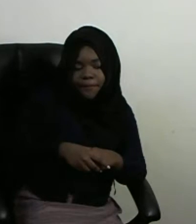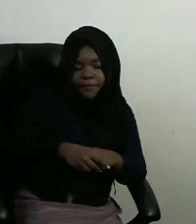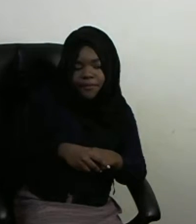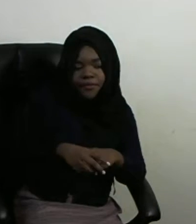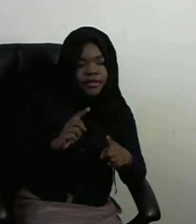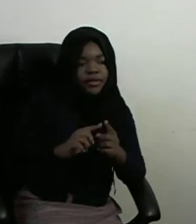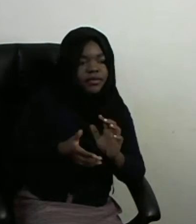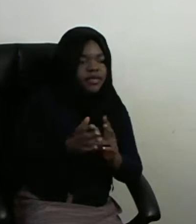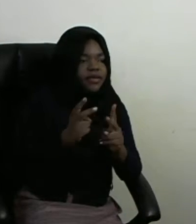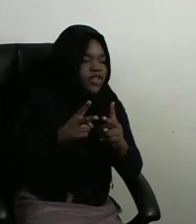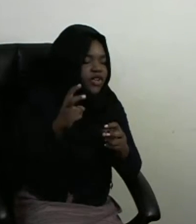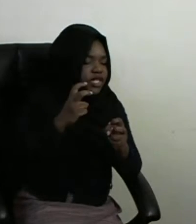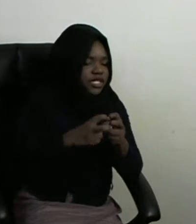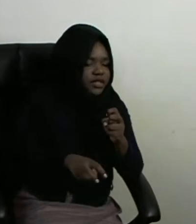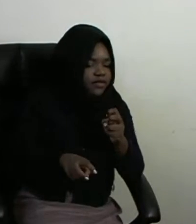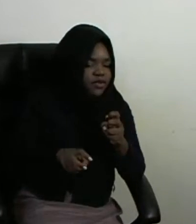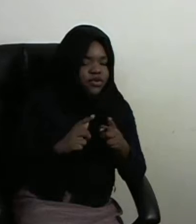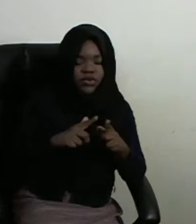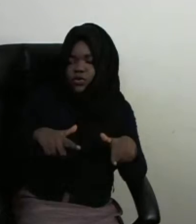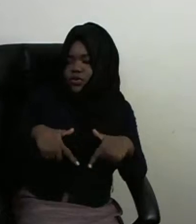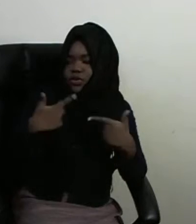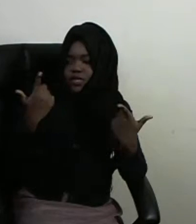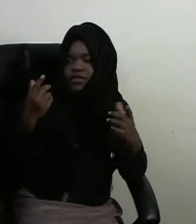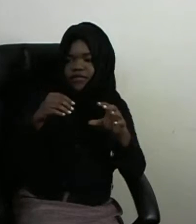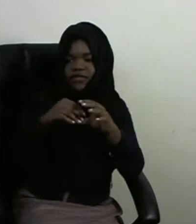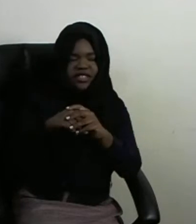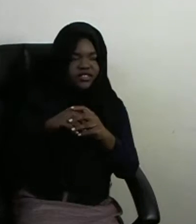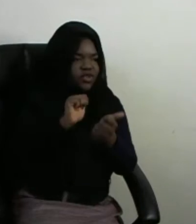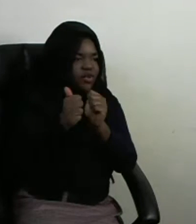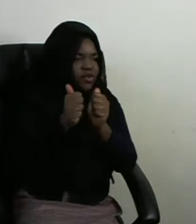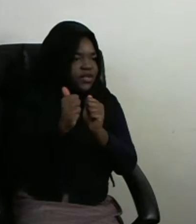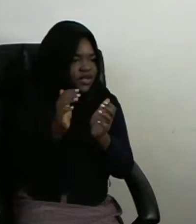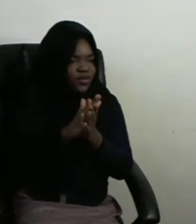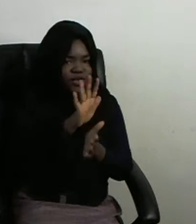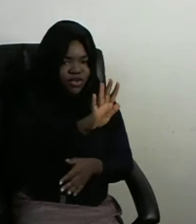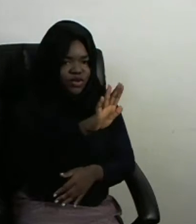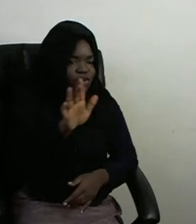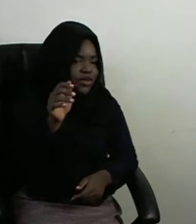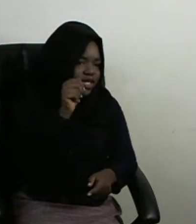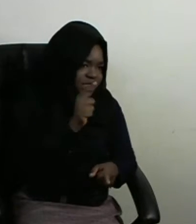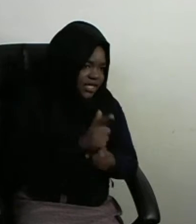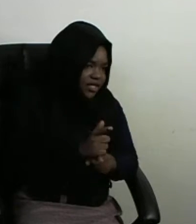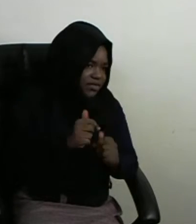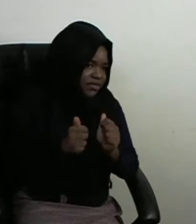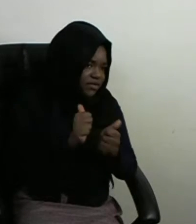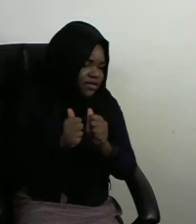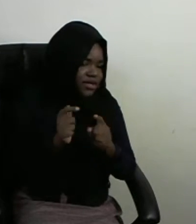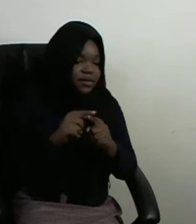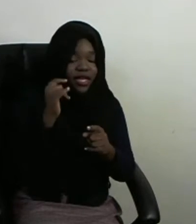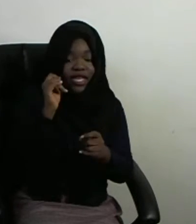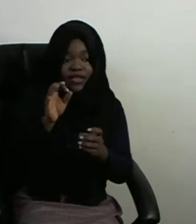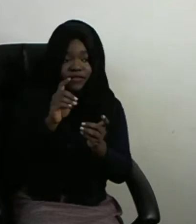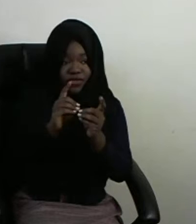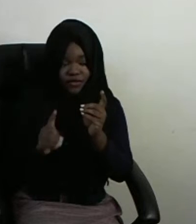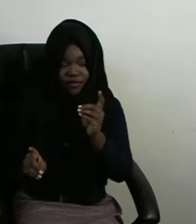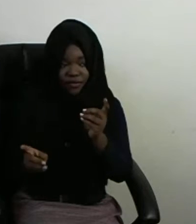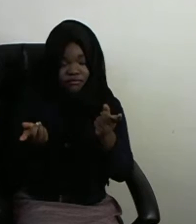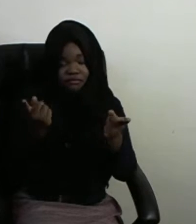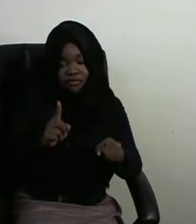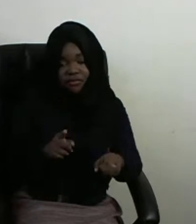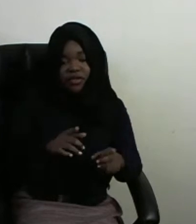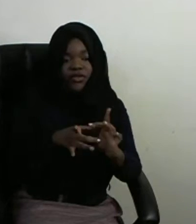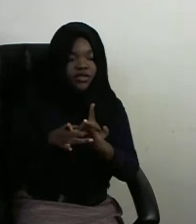it becomes very difficult to live in competition with your sister. But if divorce takes place